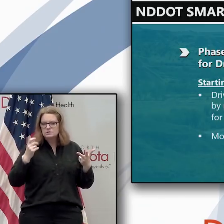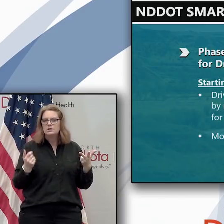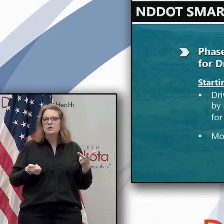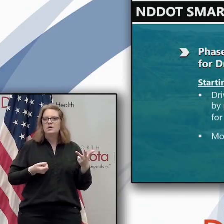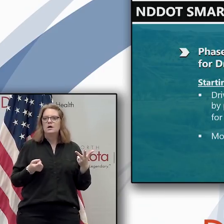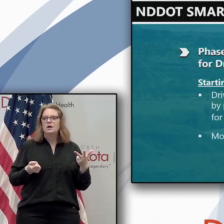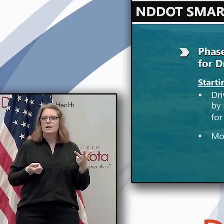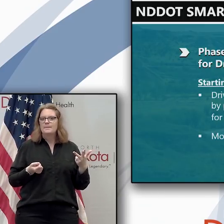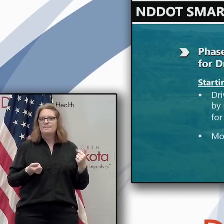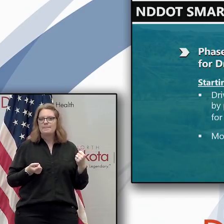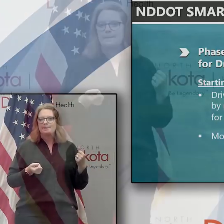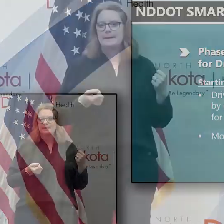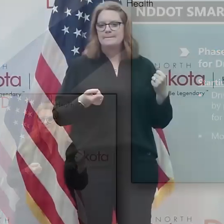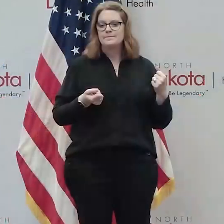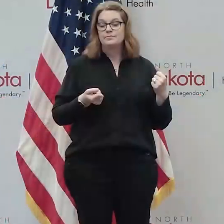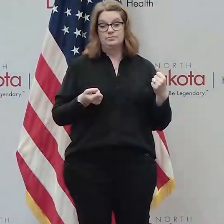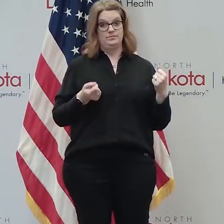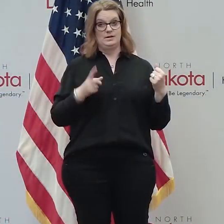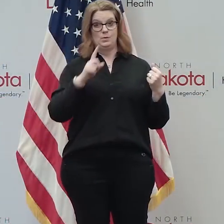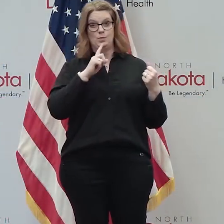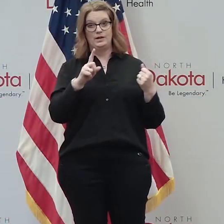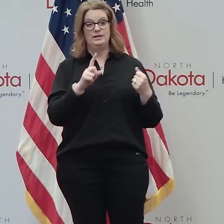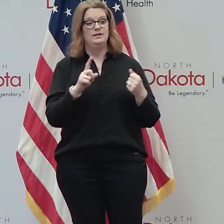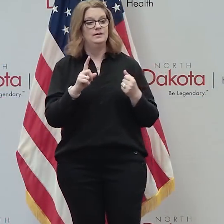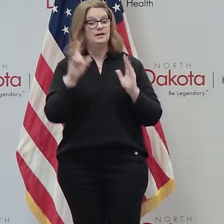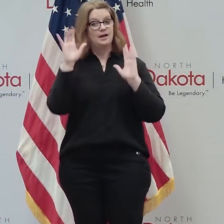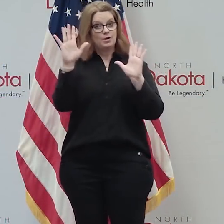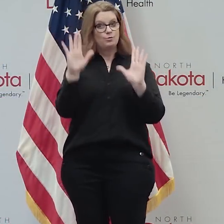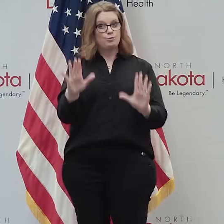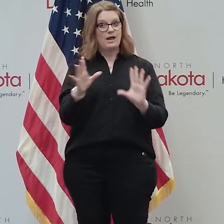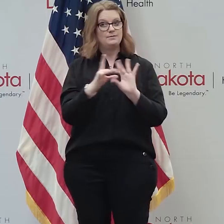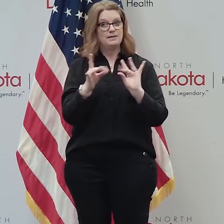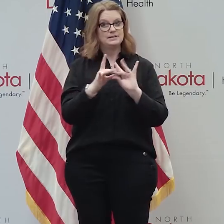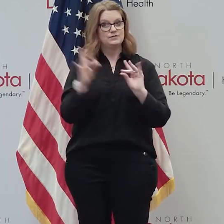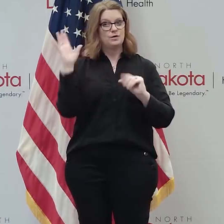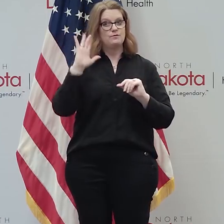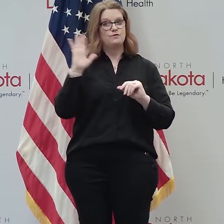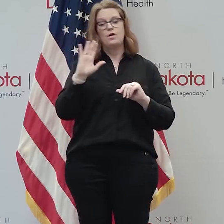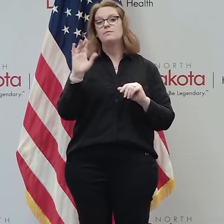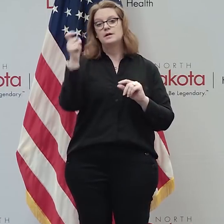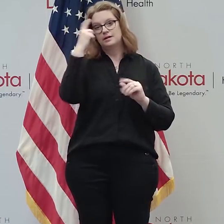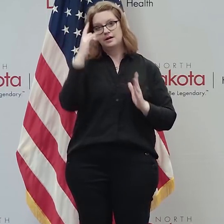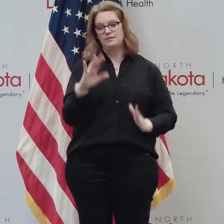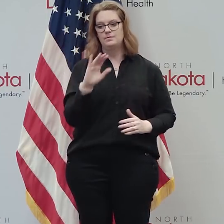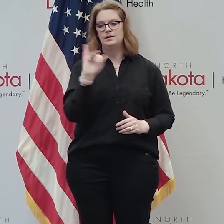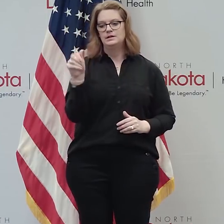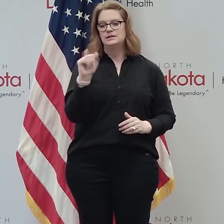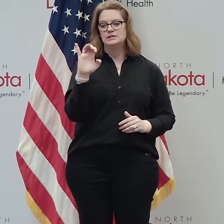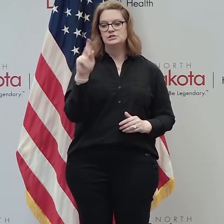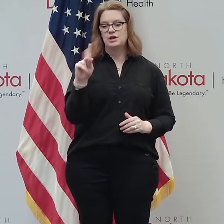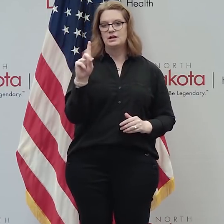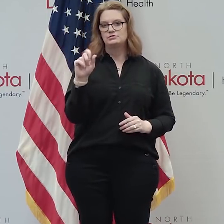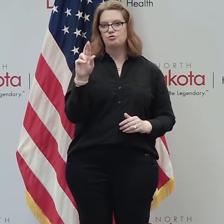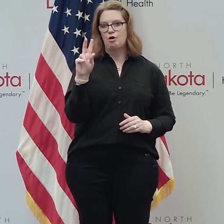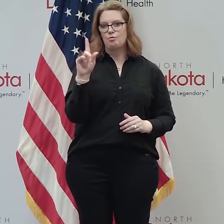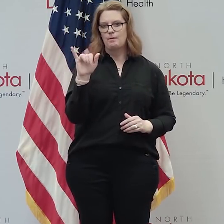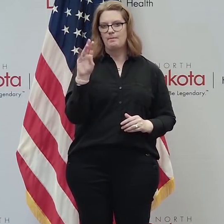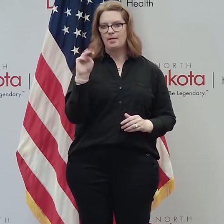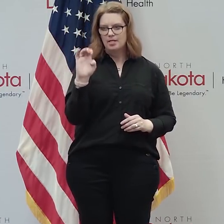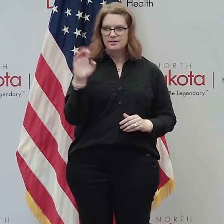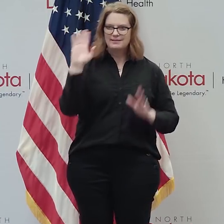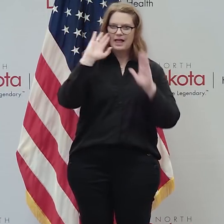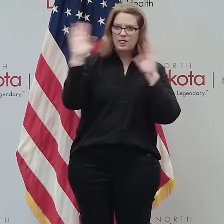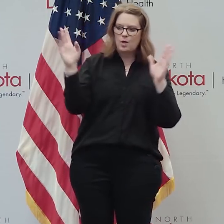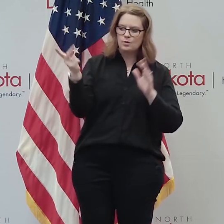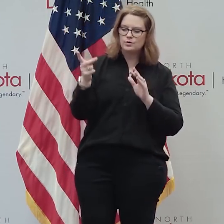want to note, I got a great message from former Governor Jack Dalrymple. Hi to Jack and Betsy.